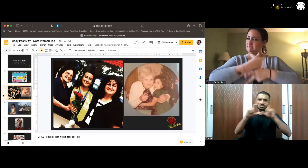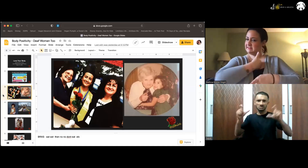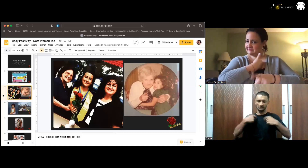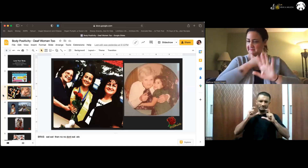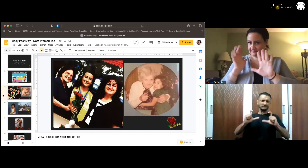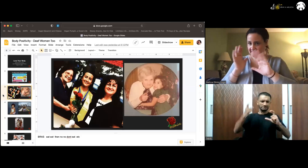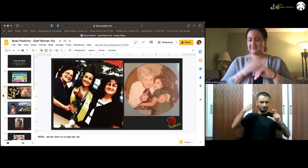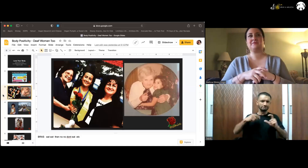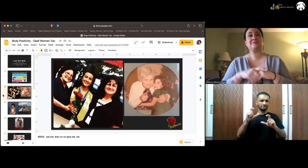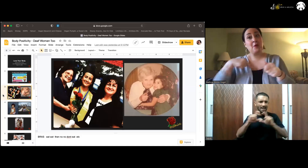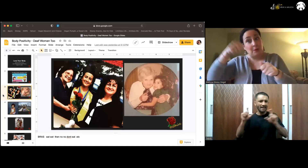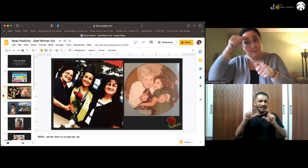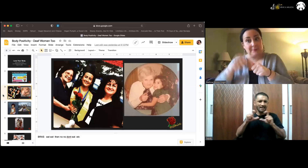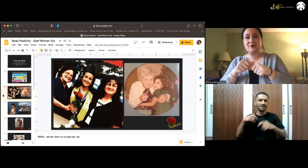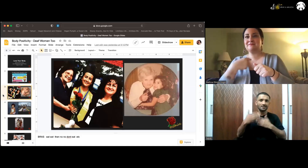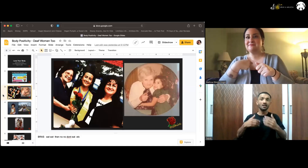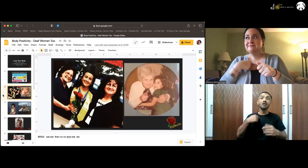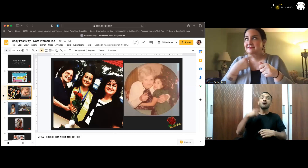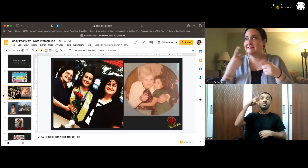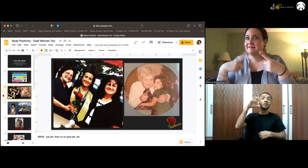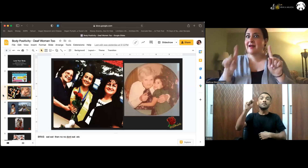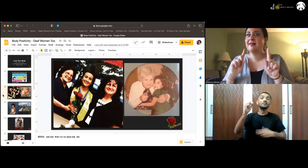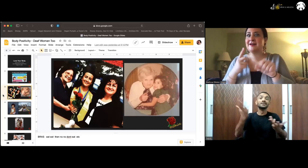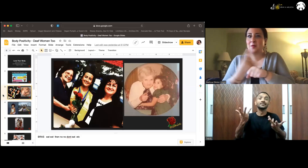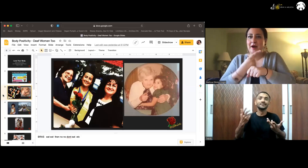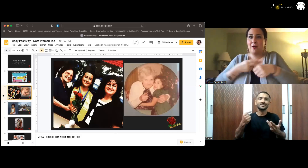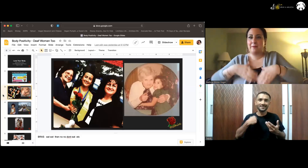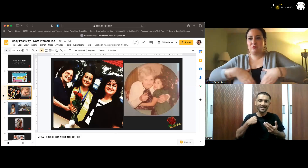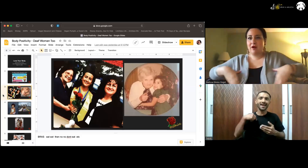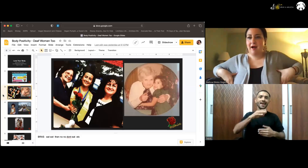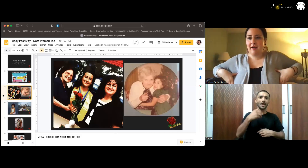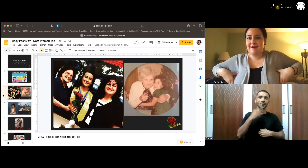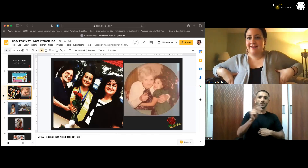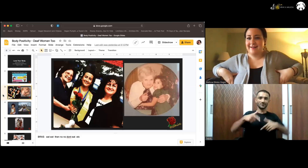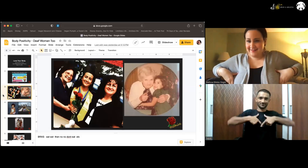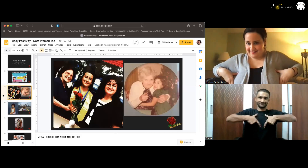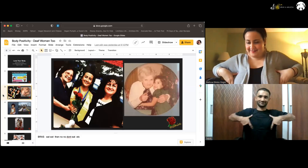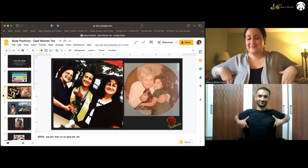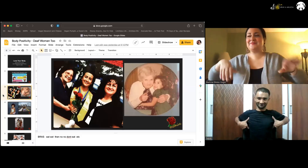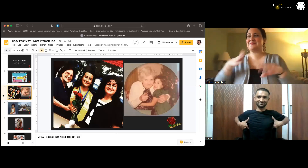So, you know, uh, I was very, very conscious about this, and I used to take a lot of efforts.